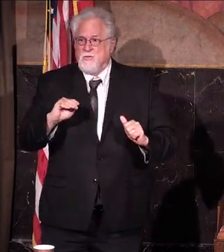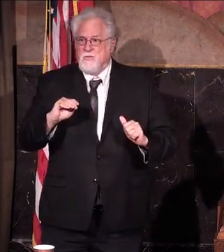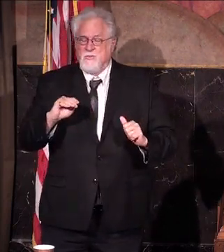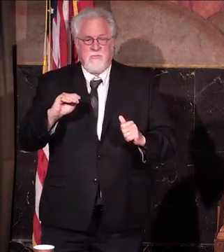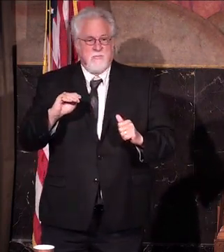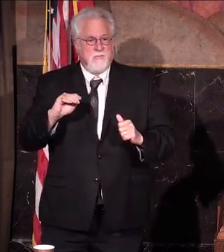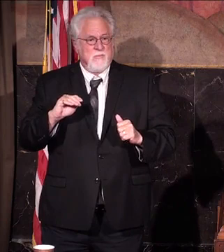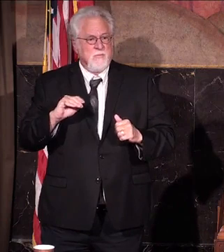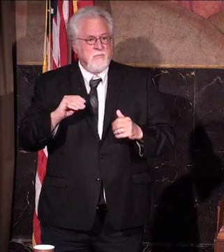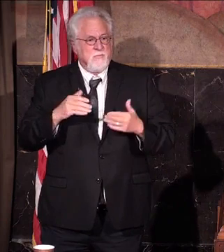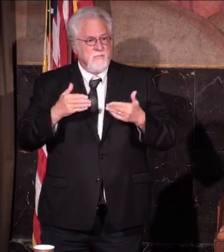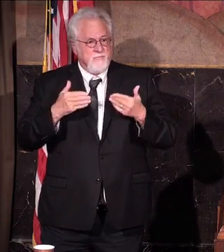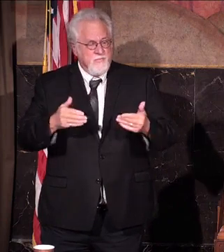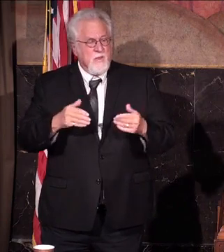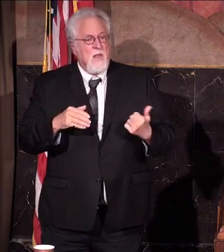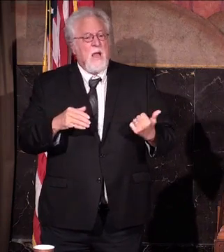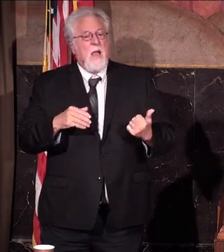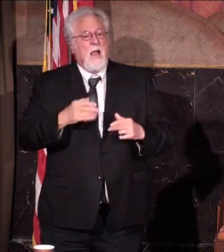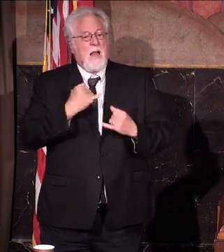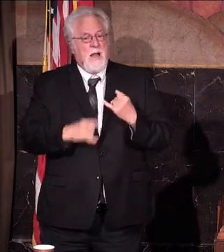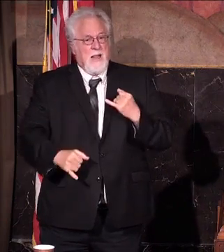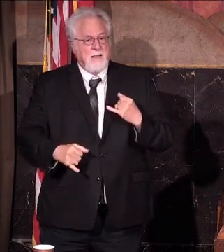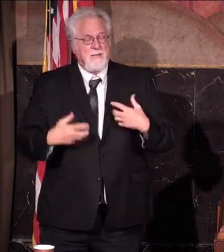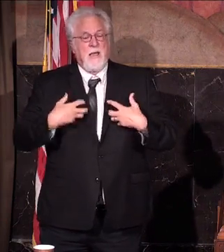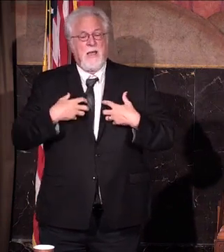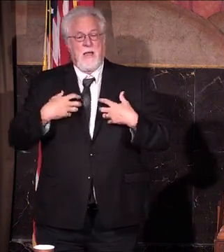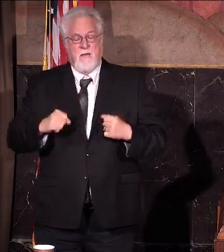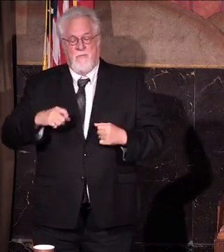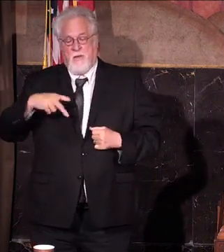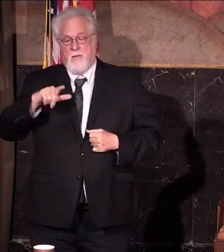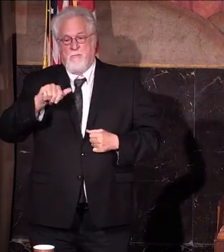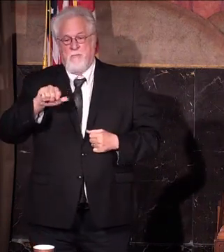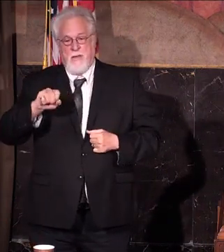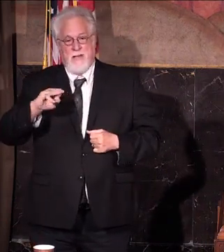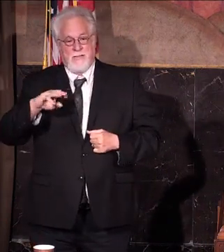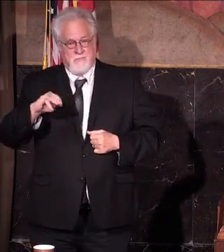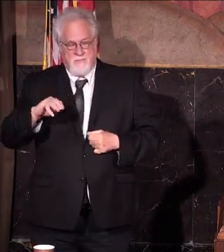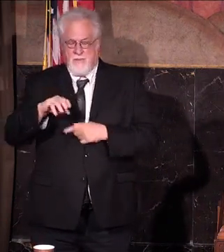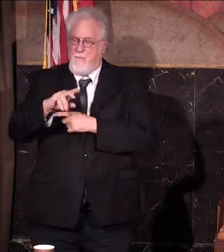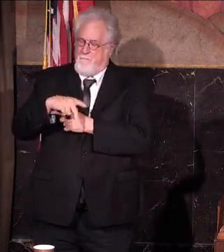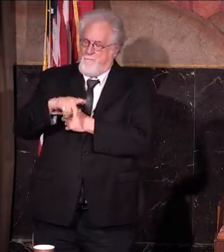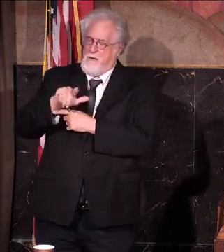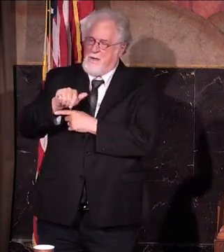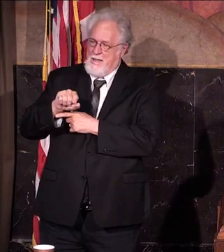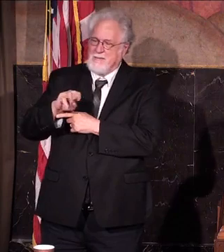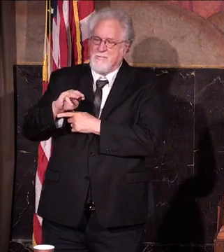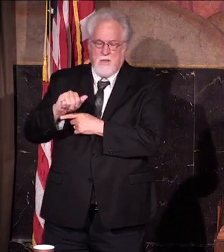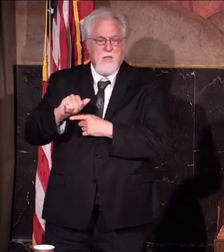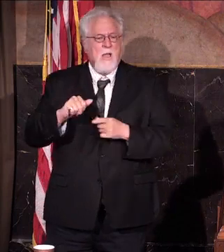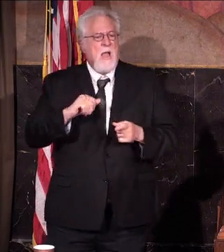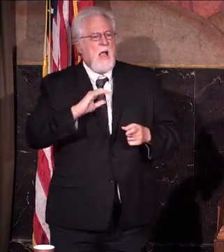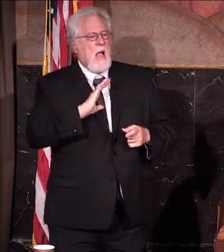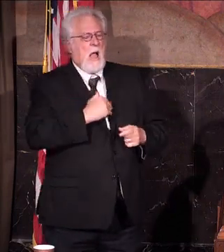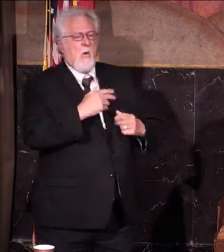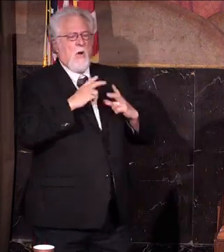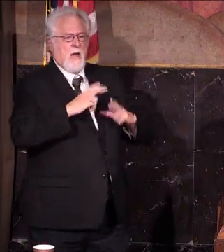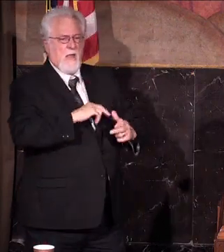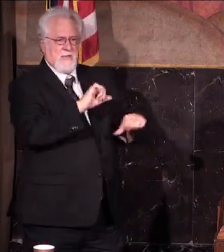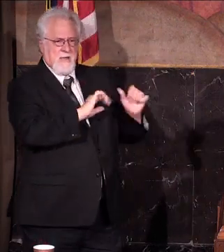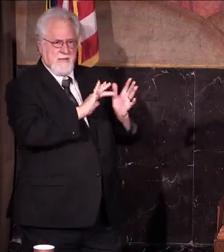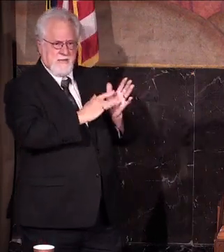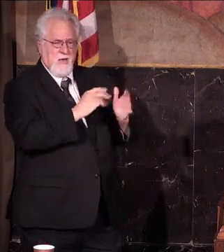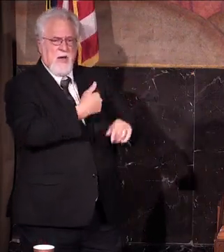regard. Last thing I want to mention is convalescent plasma. Our health science center and our hospital were the first place